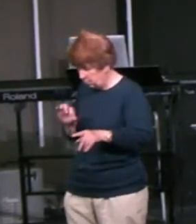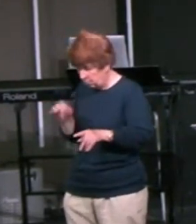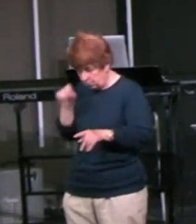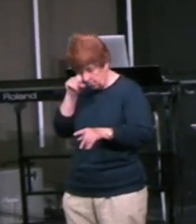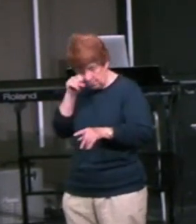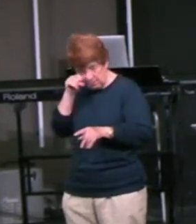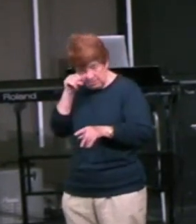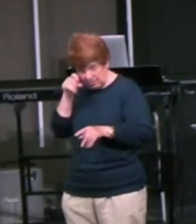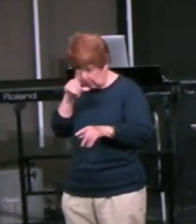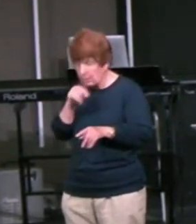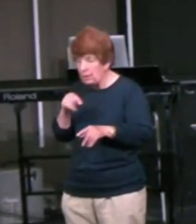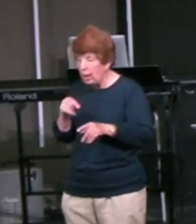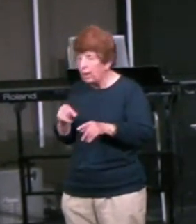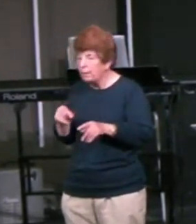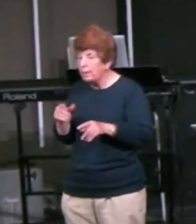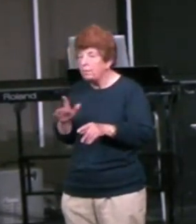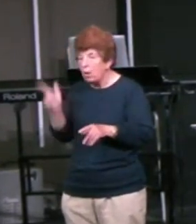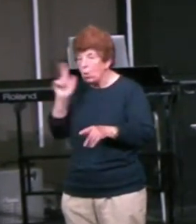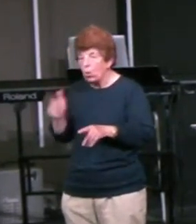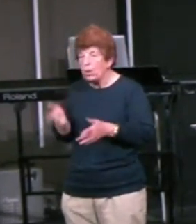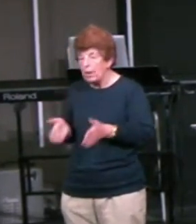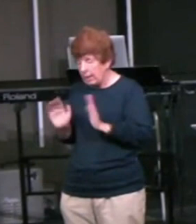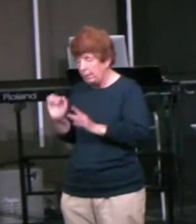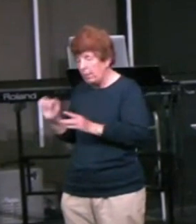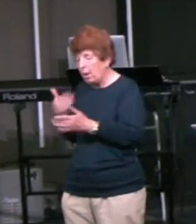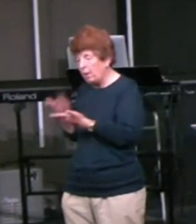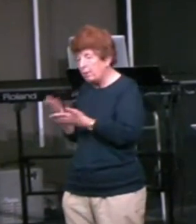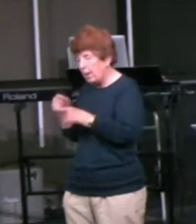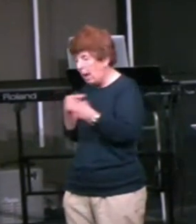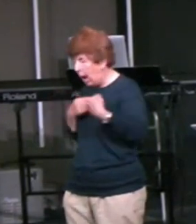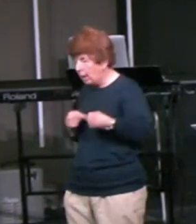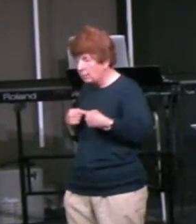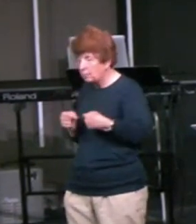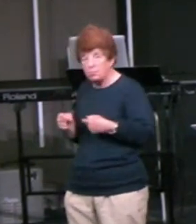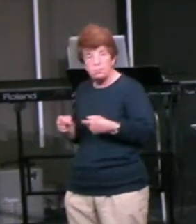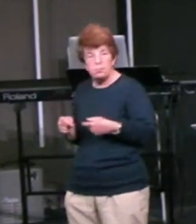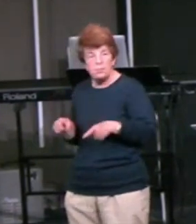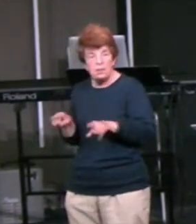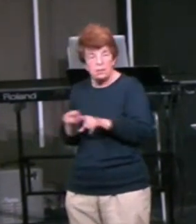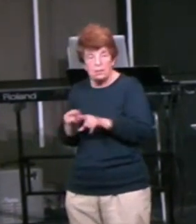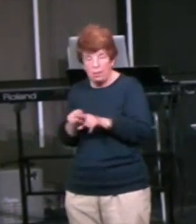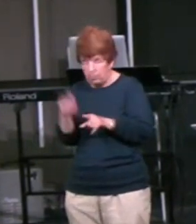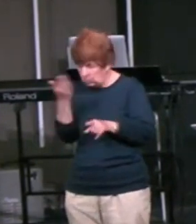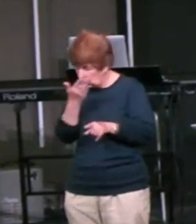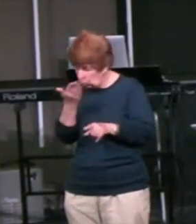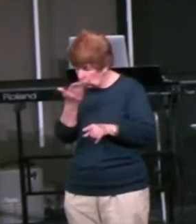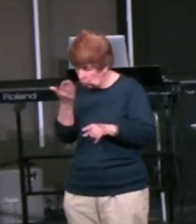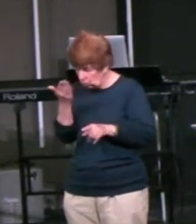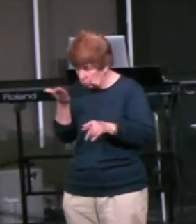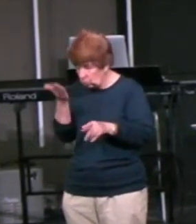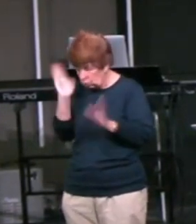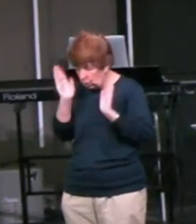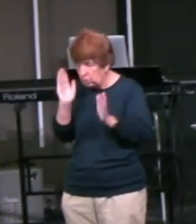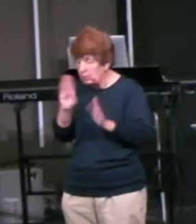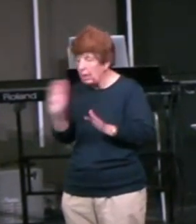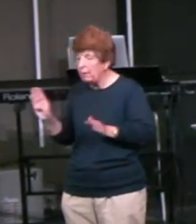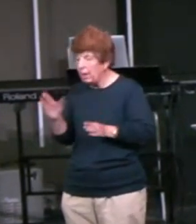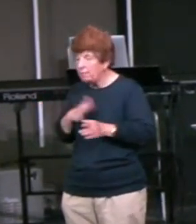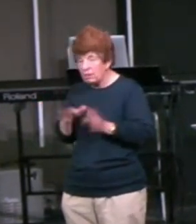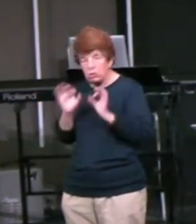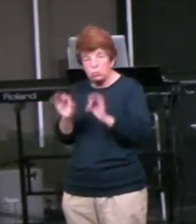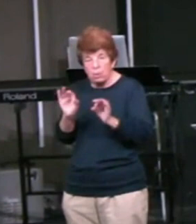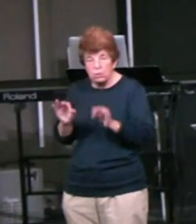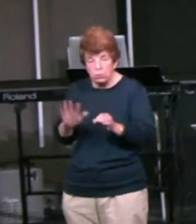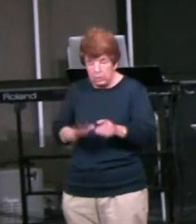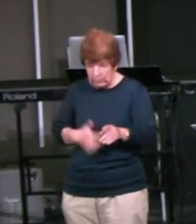people putting things out there if the Lord has laid it on their hearts. I've even said to some of our church council leaders, look, if you've got a special issue, bring it to